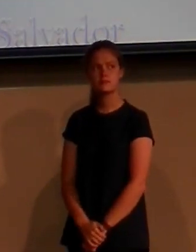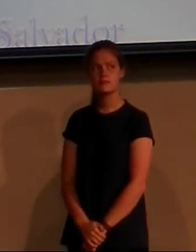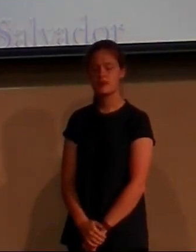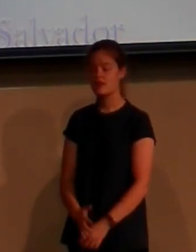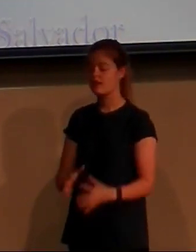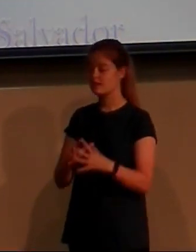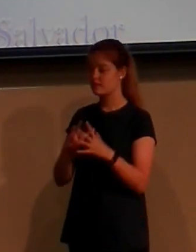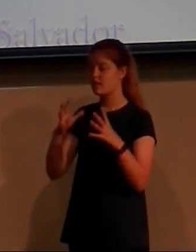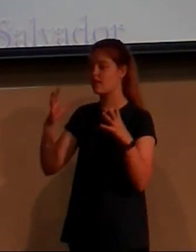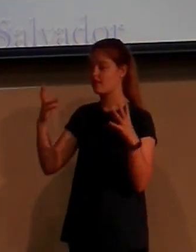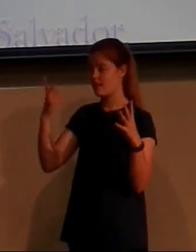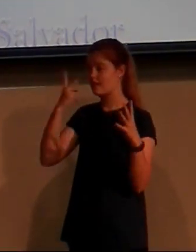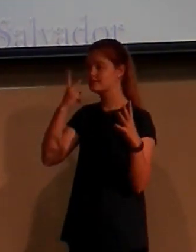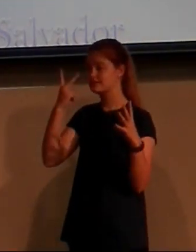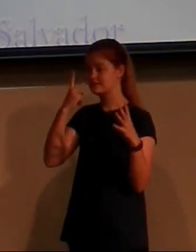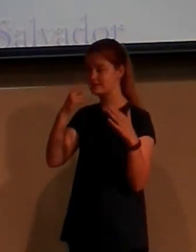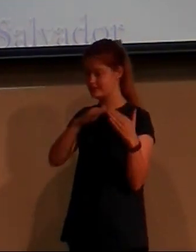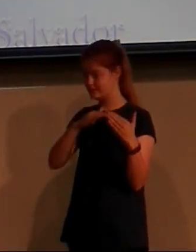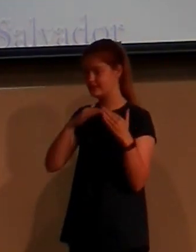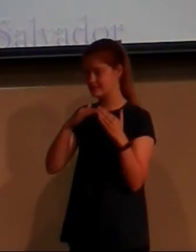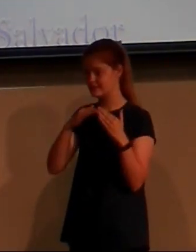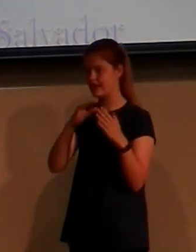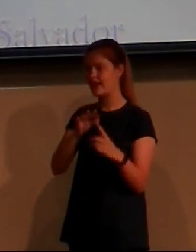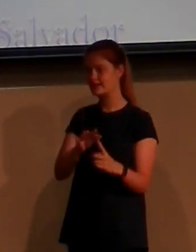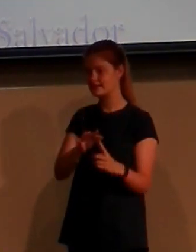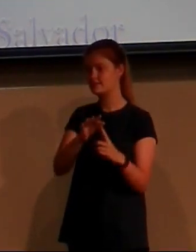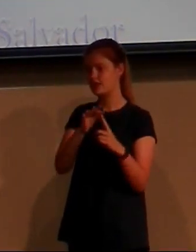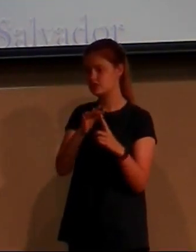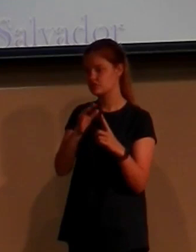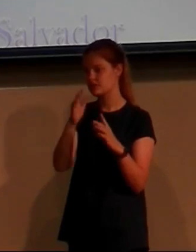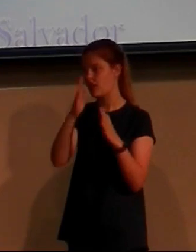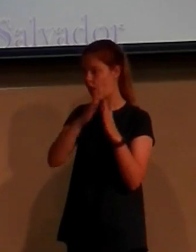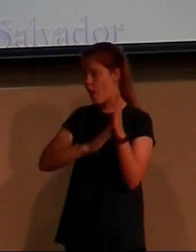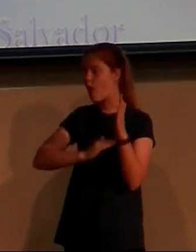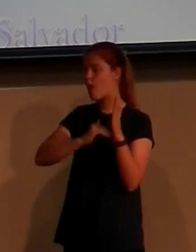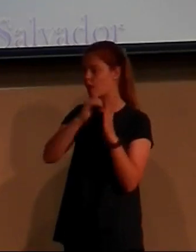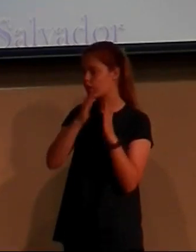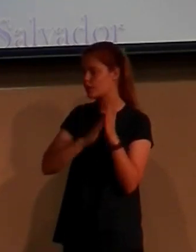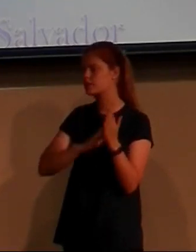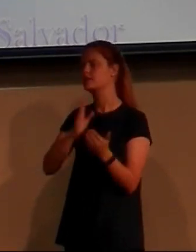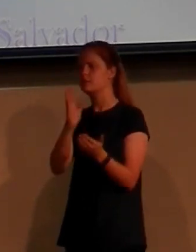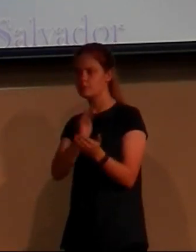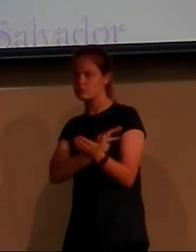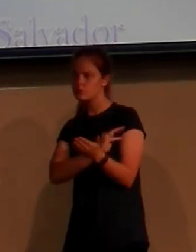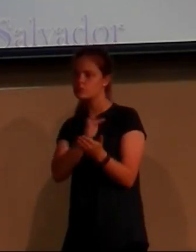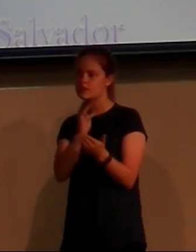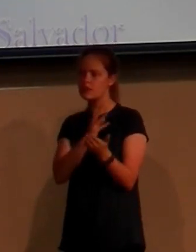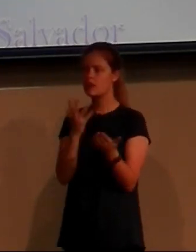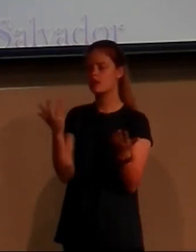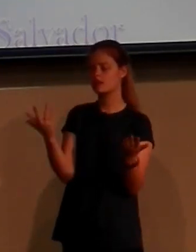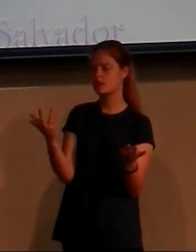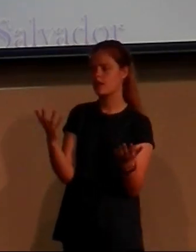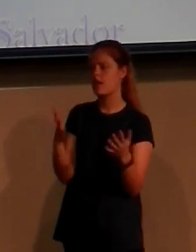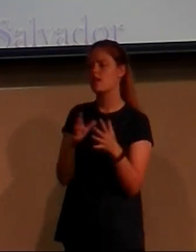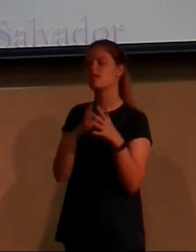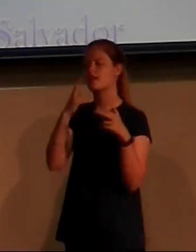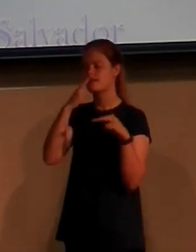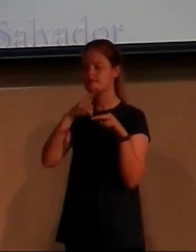There's a lot to see in that city, especially a lot of art, music, a lot of fun